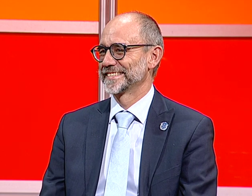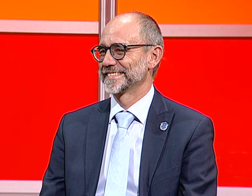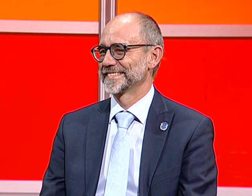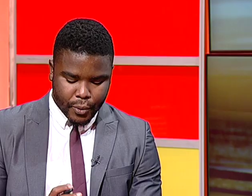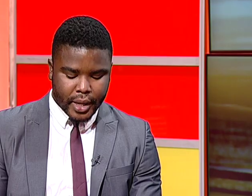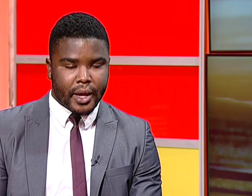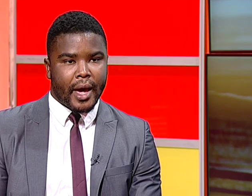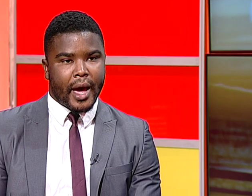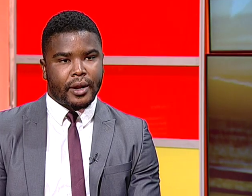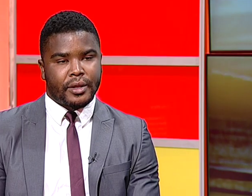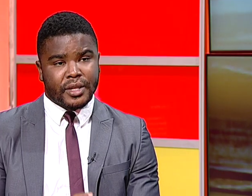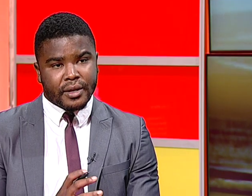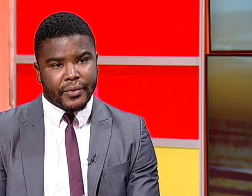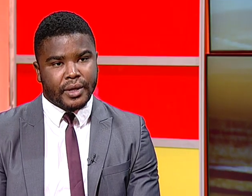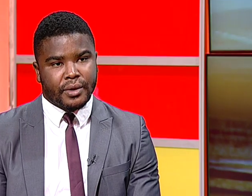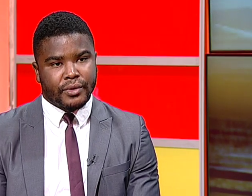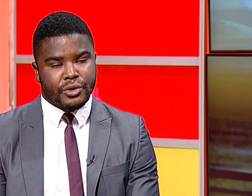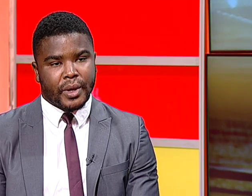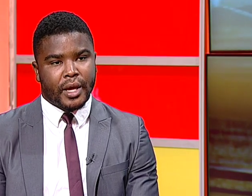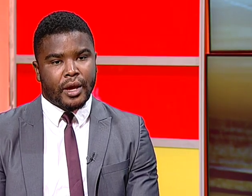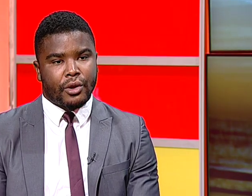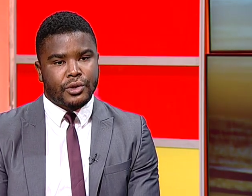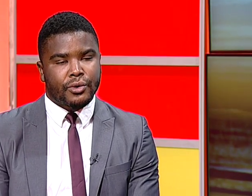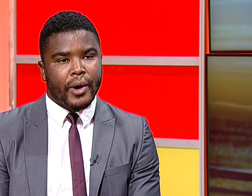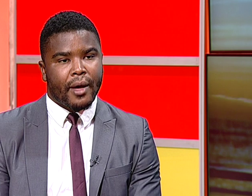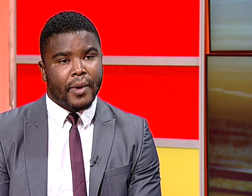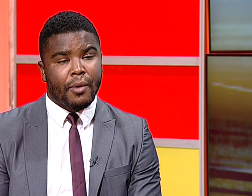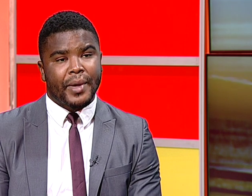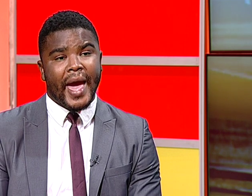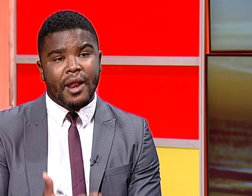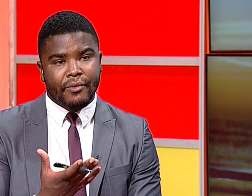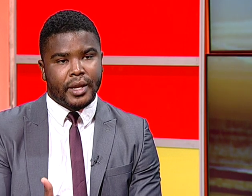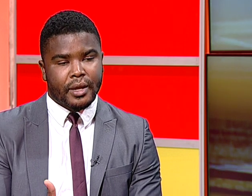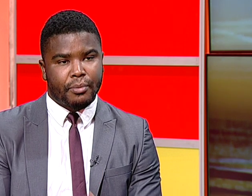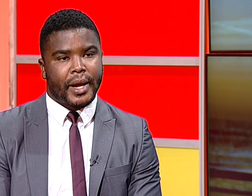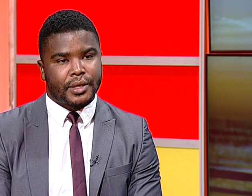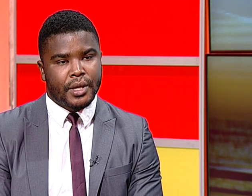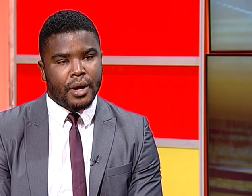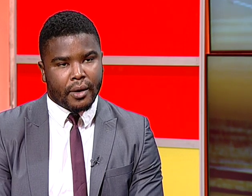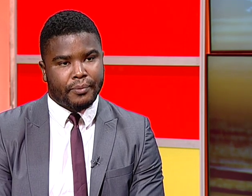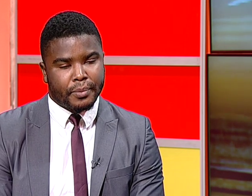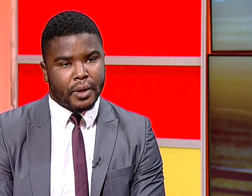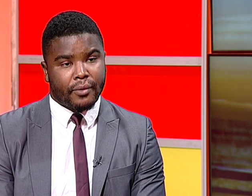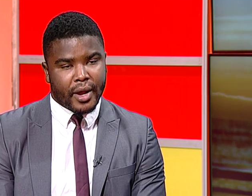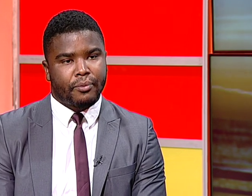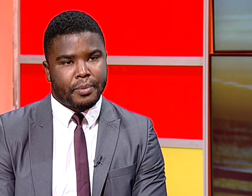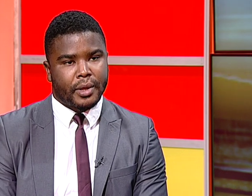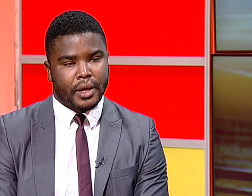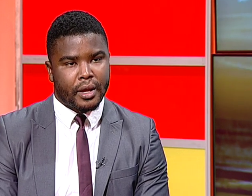this week and the significance of this week in also helping elevate the plights of people, of deaf people in